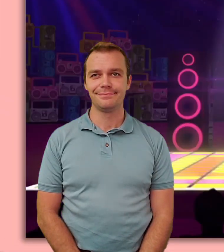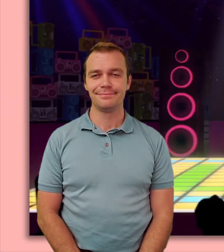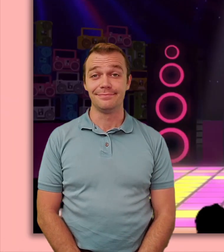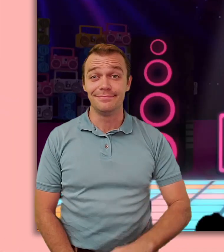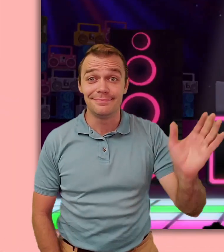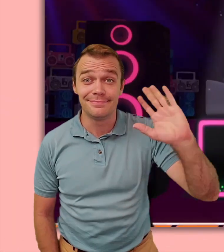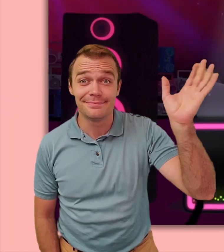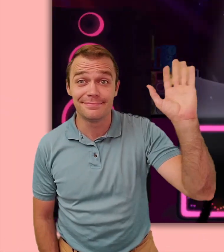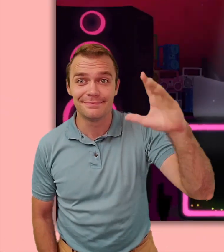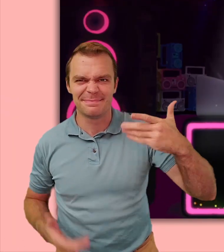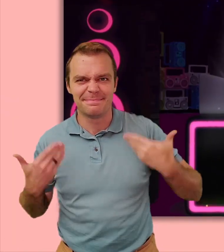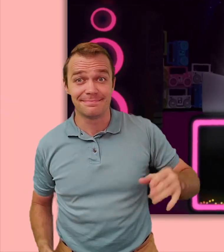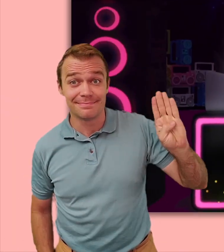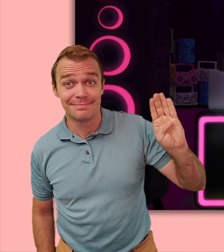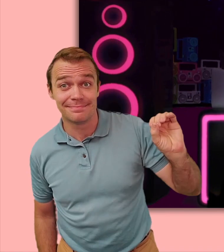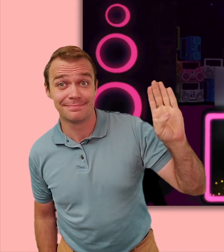Hi, I'm Bob.